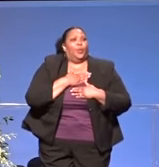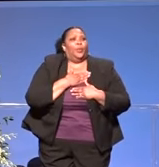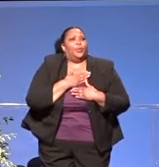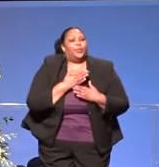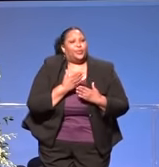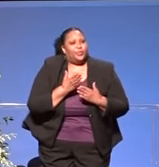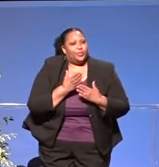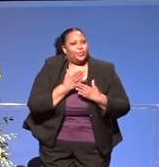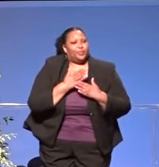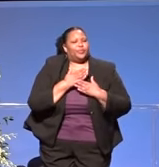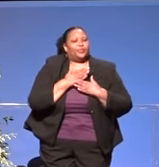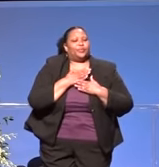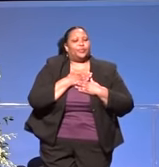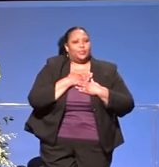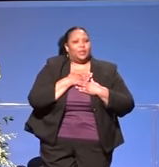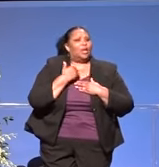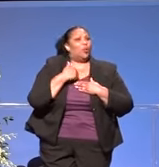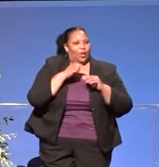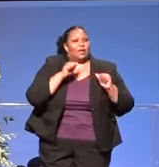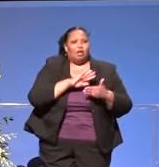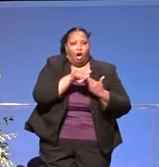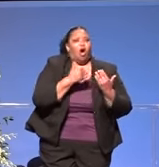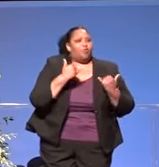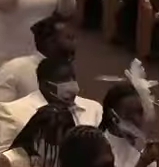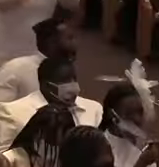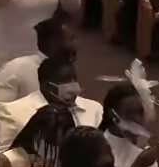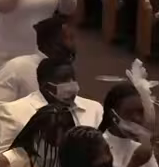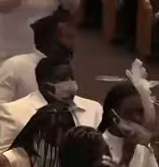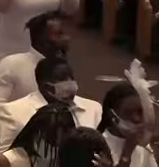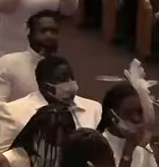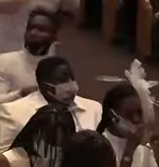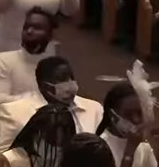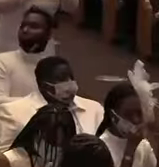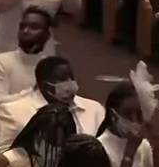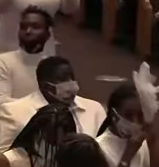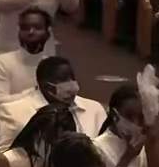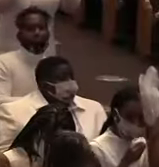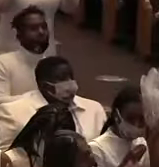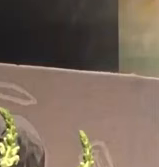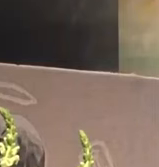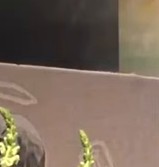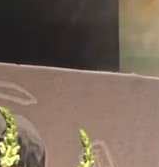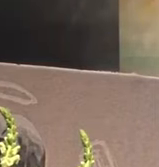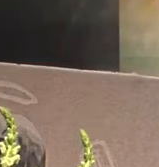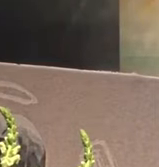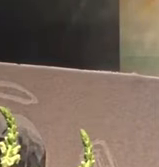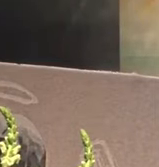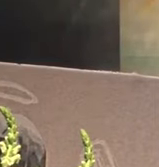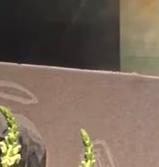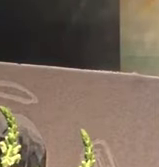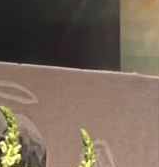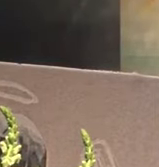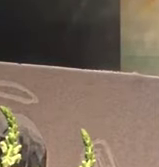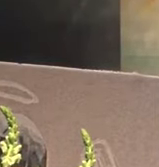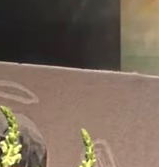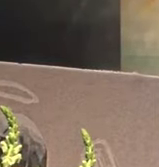the rest of us will now be able to breathe. So therefore I, Sylvester Turner, mayor of the city of Houston, hereby